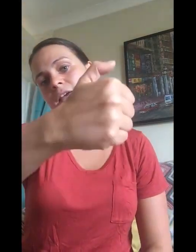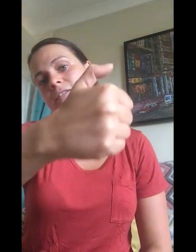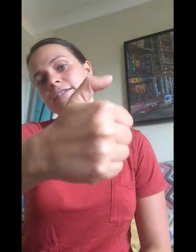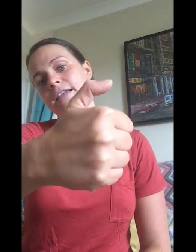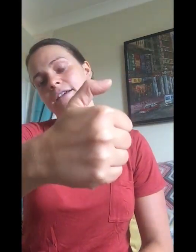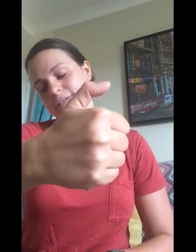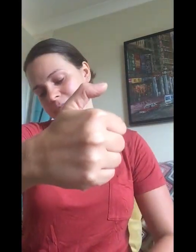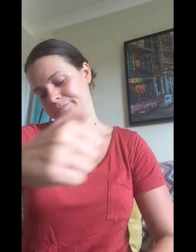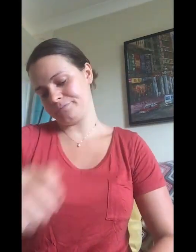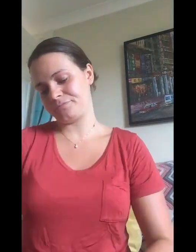6.